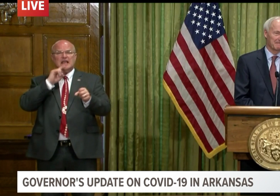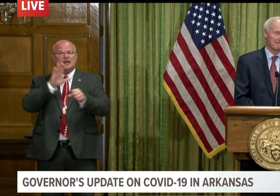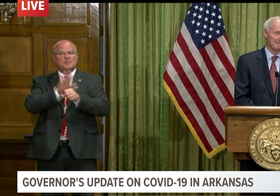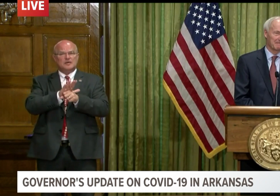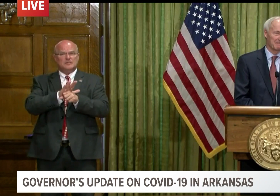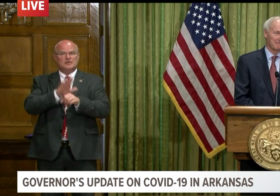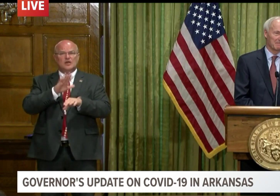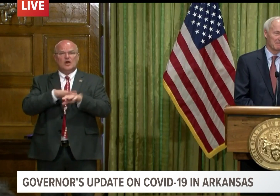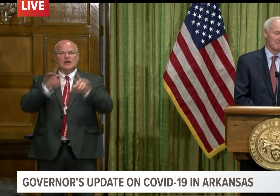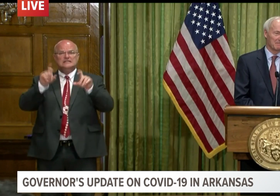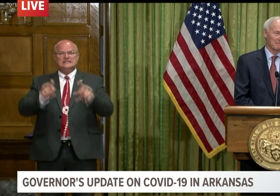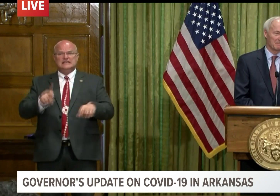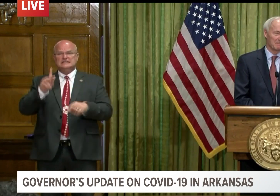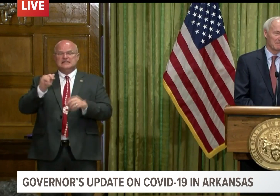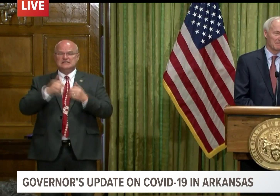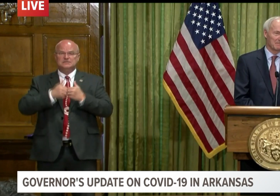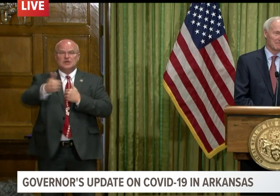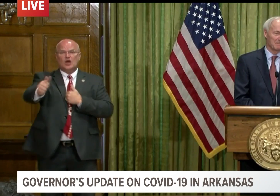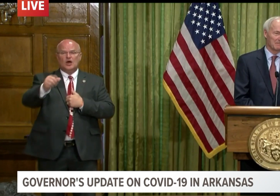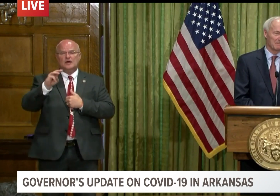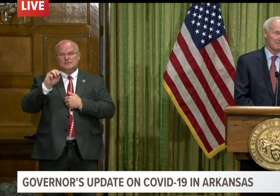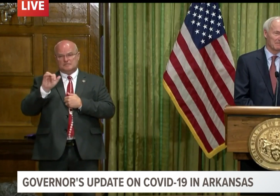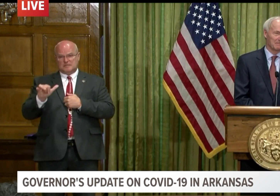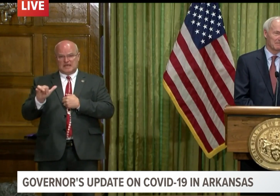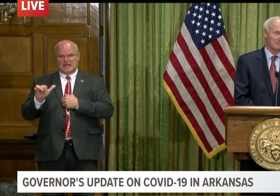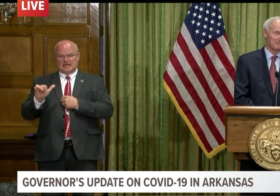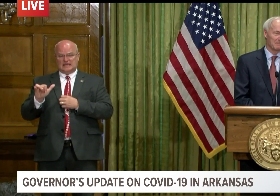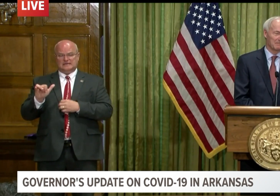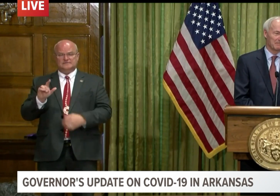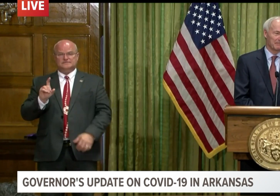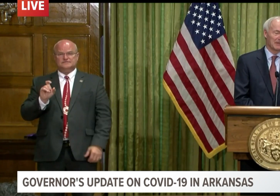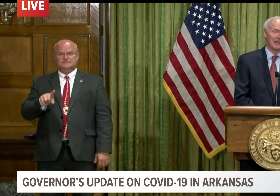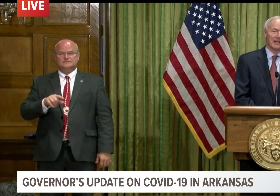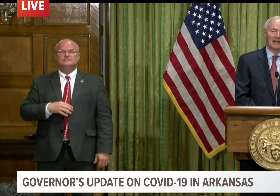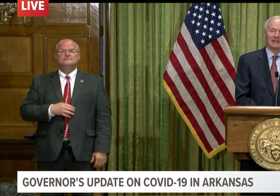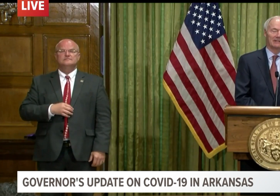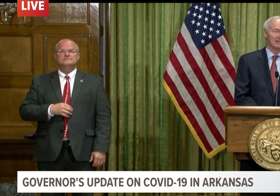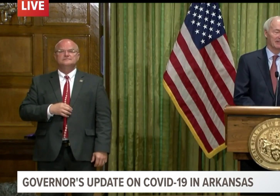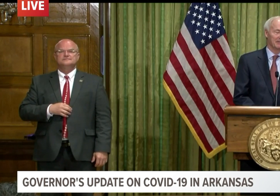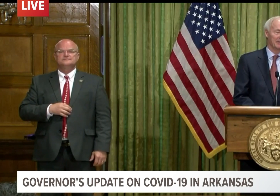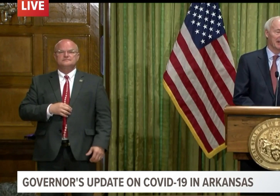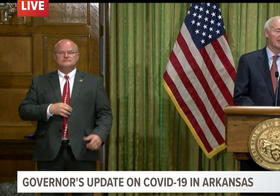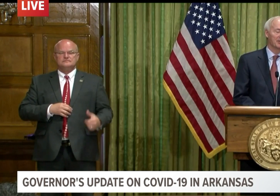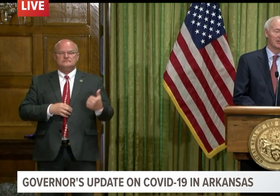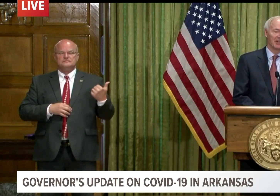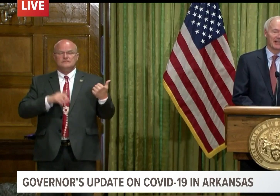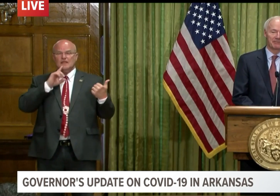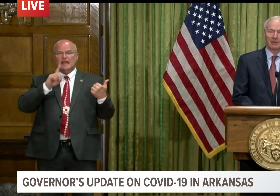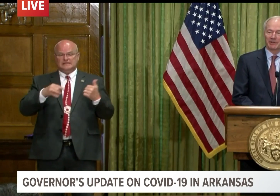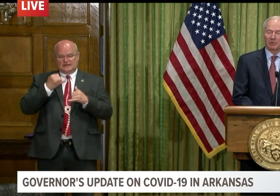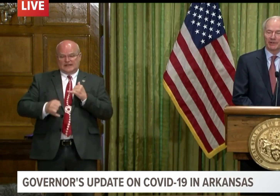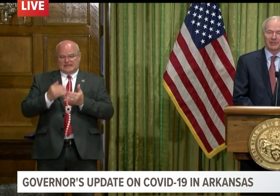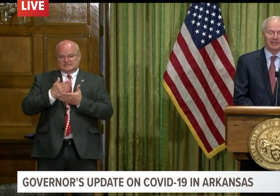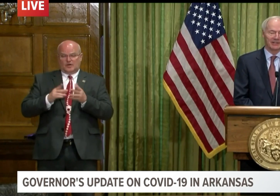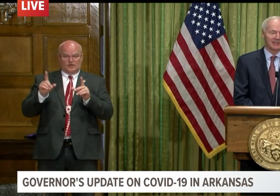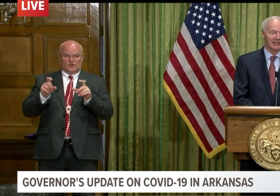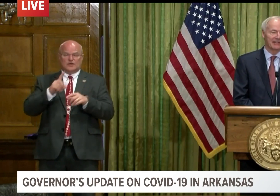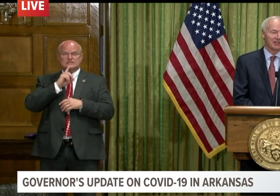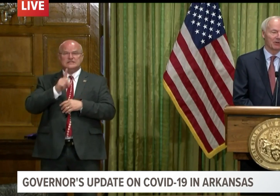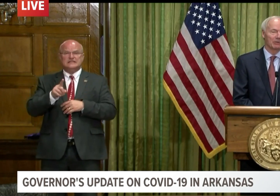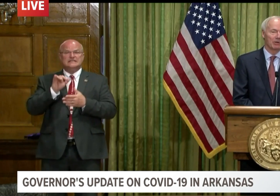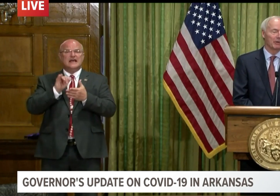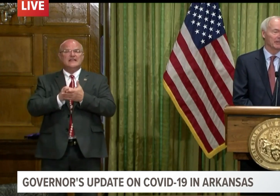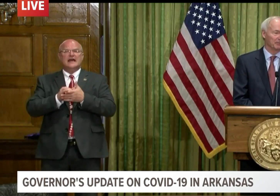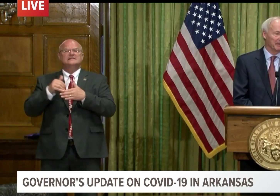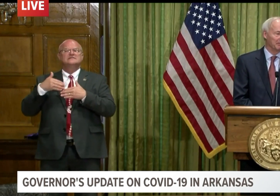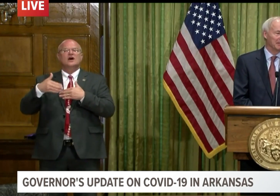commitment on testing kits beyond the month of May? The answer to your last part of the question is